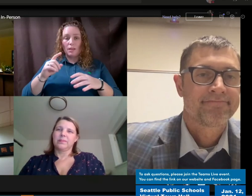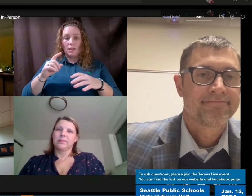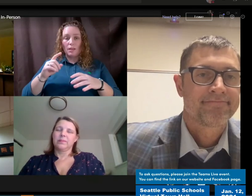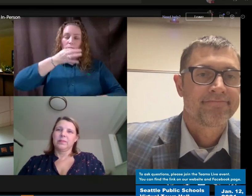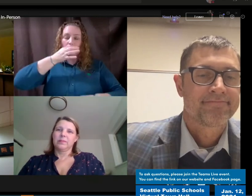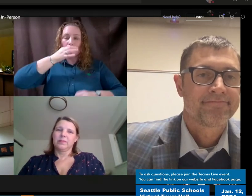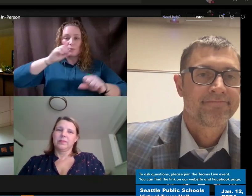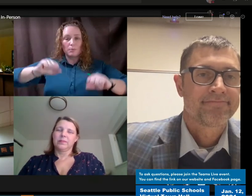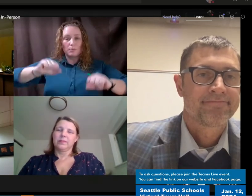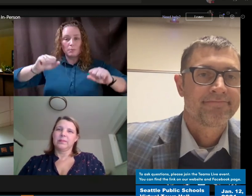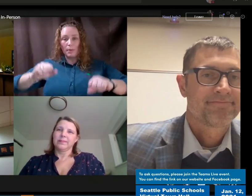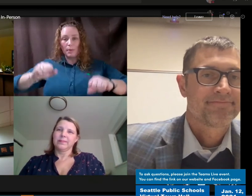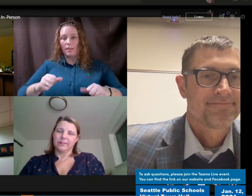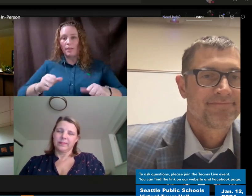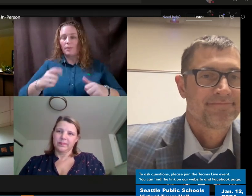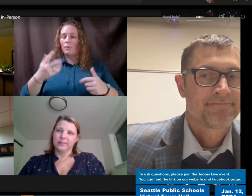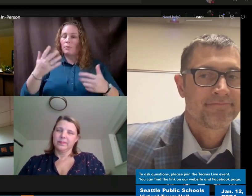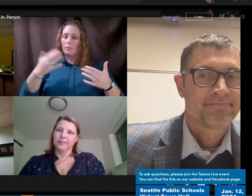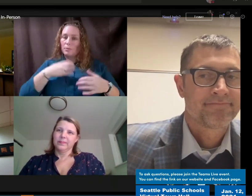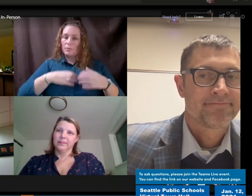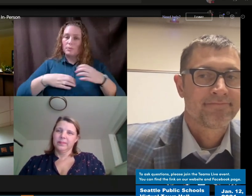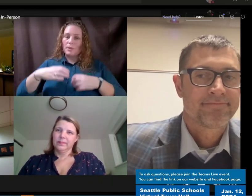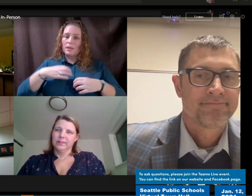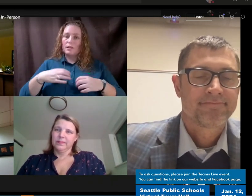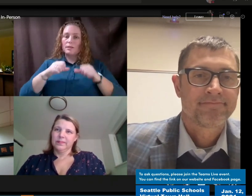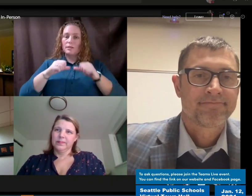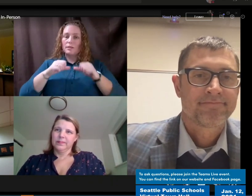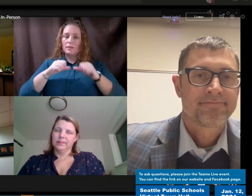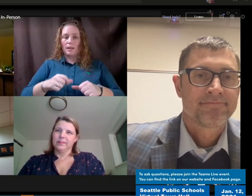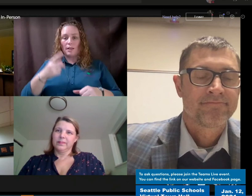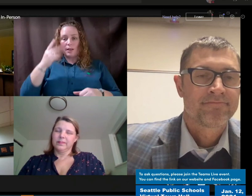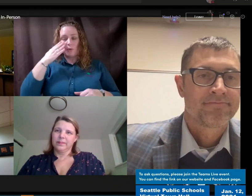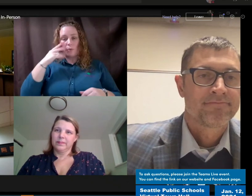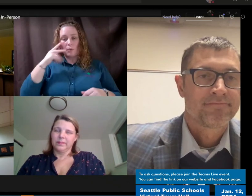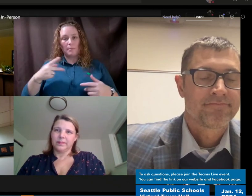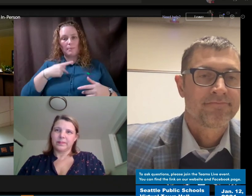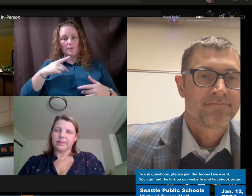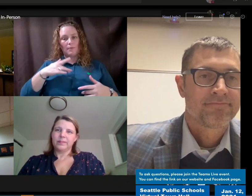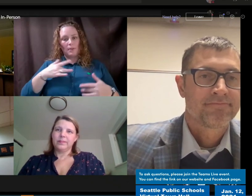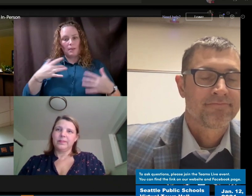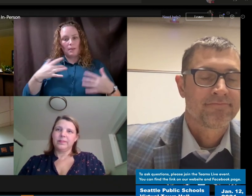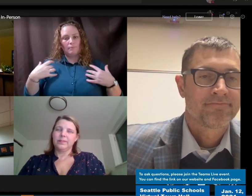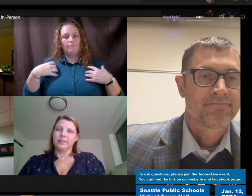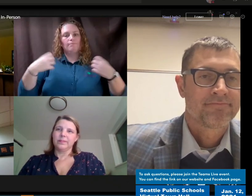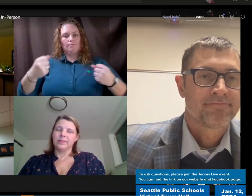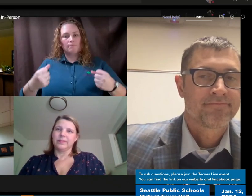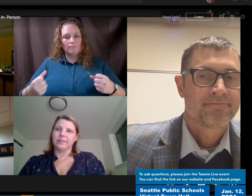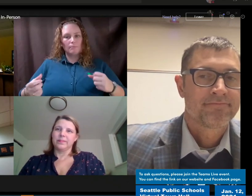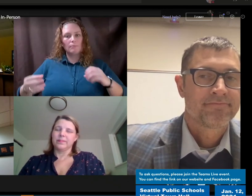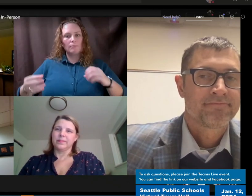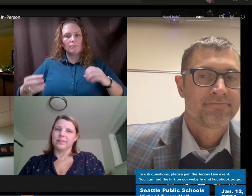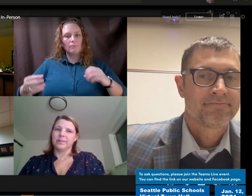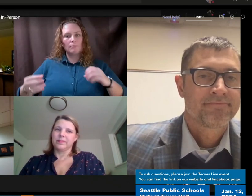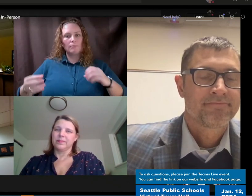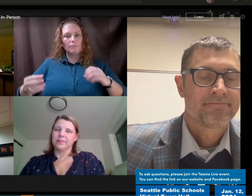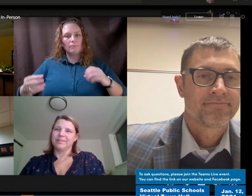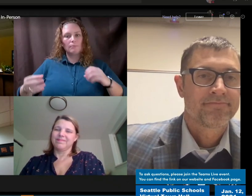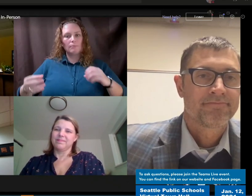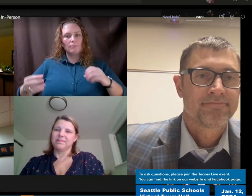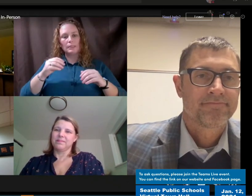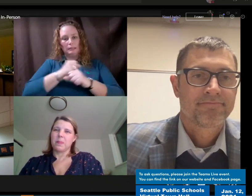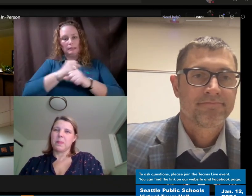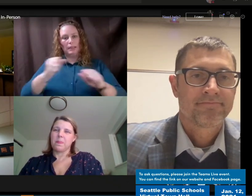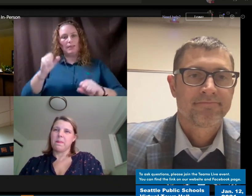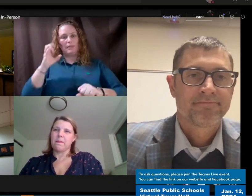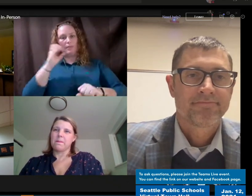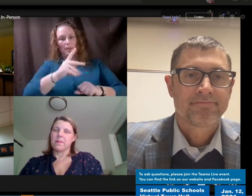get that going because we know that will boost the confidence of everybody within this pandemic of our return to school. And so yes,